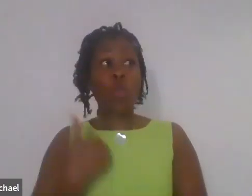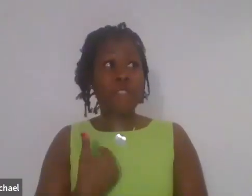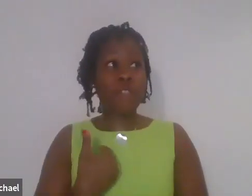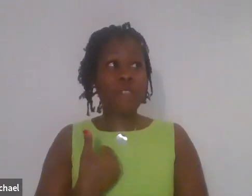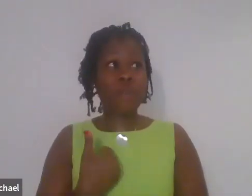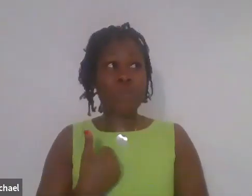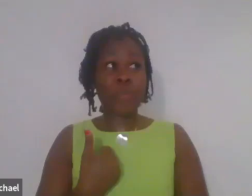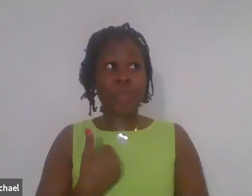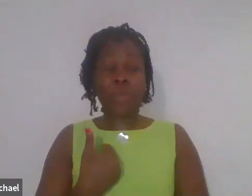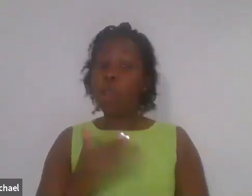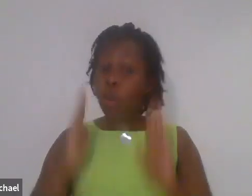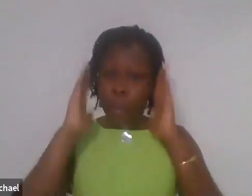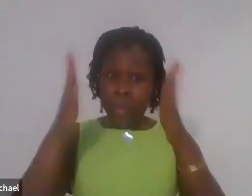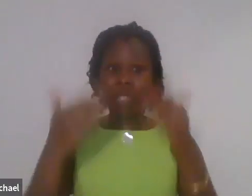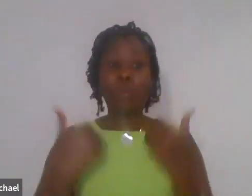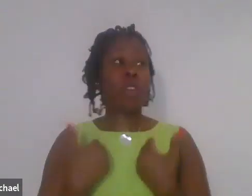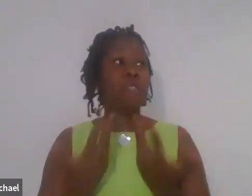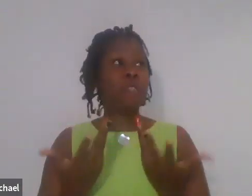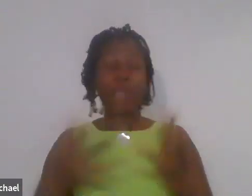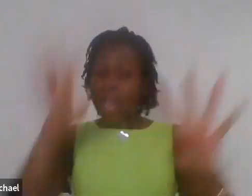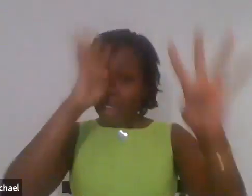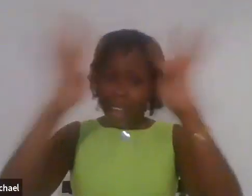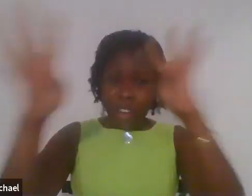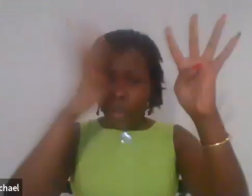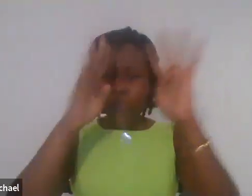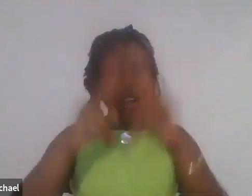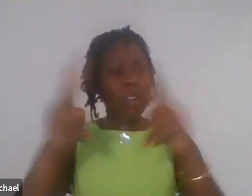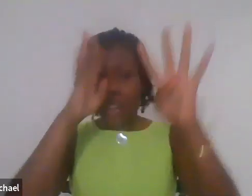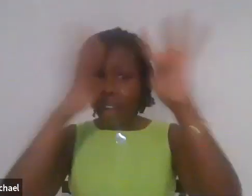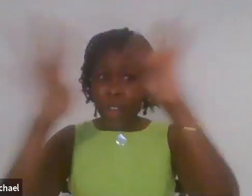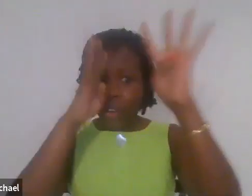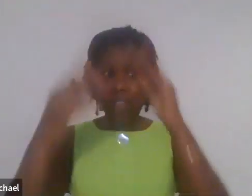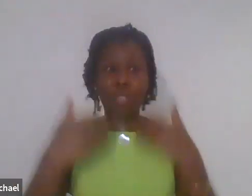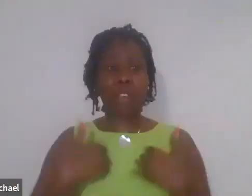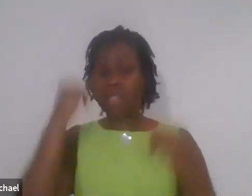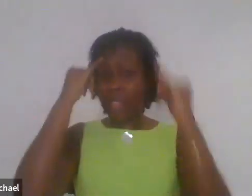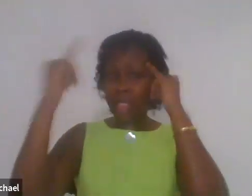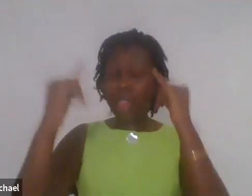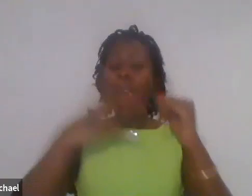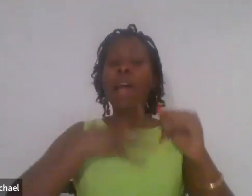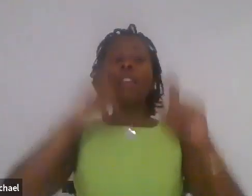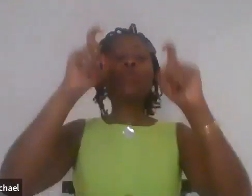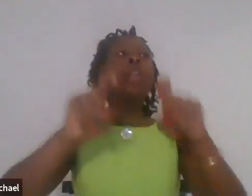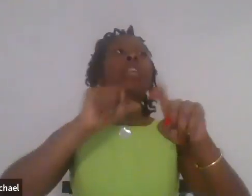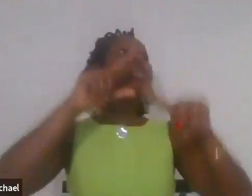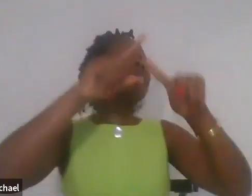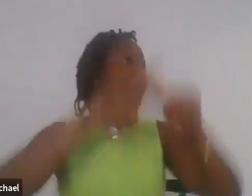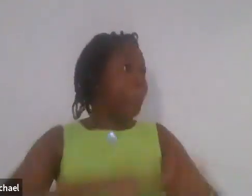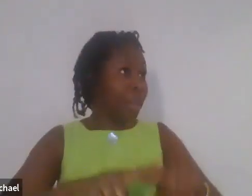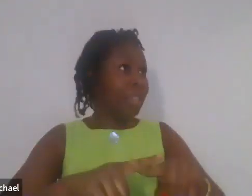have. So you have a dream. You commit me you have. You have a And commitment. very You're very innovative. You have and so they ideas. not depend So you should not